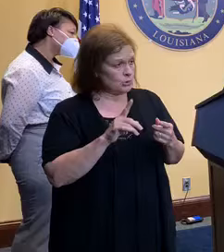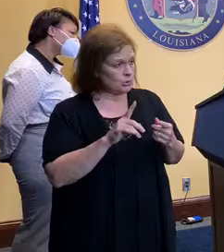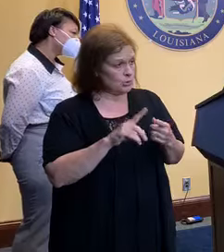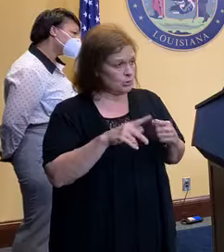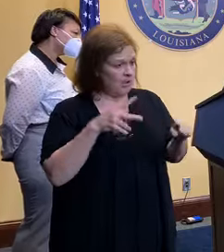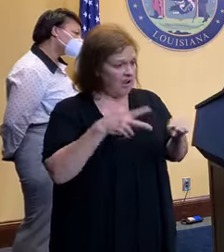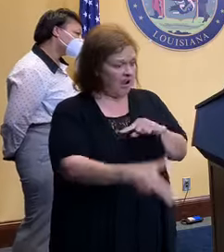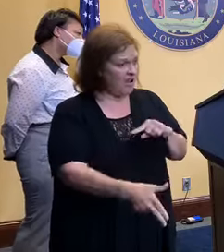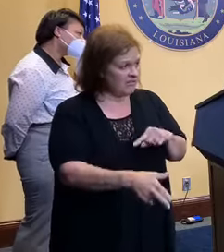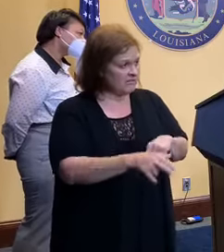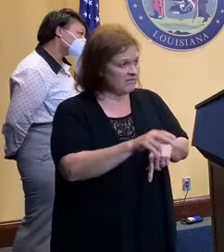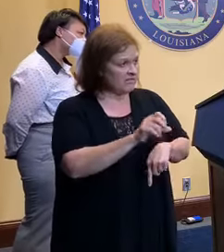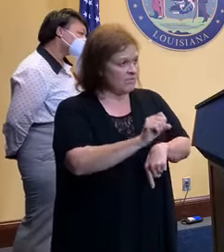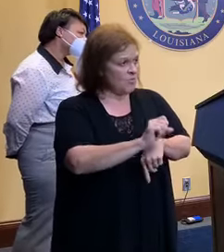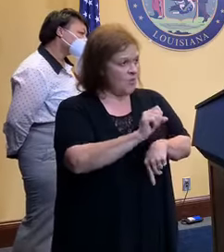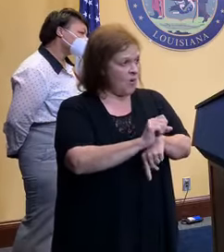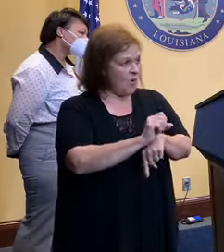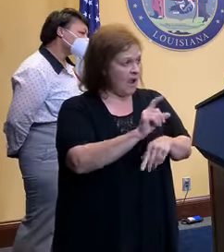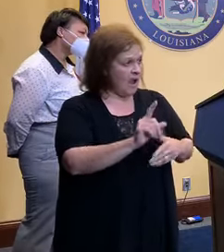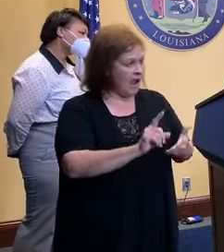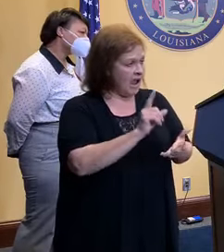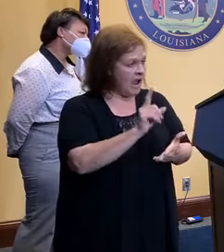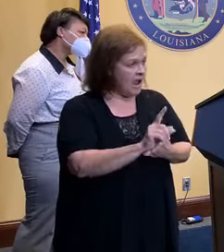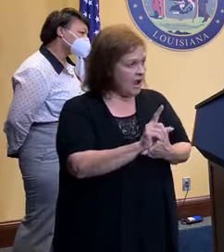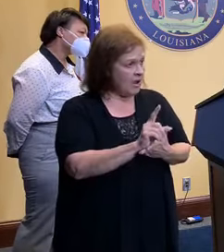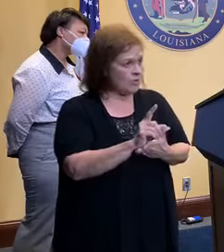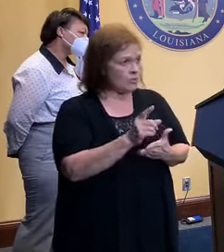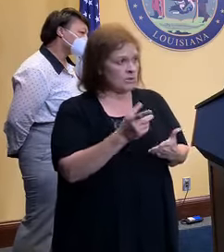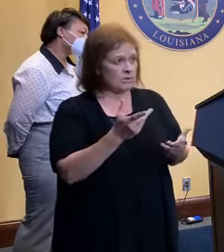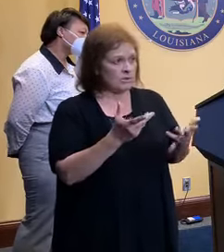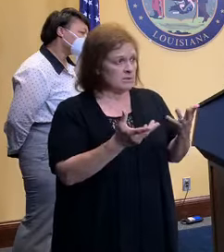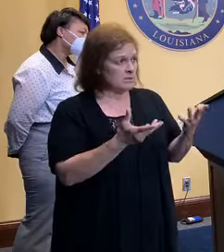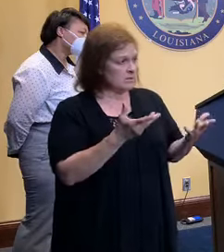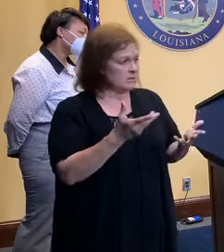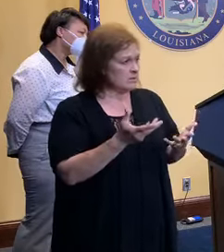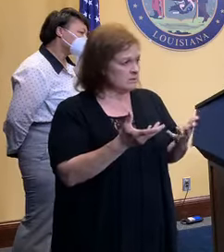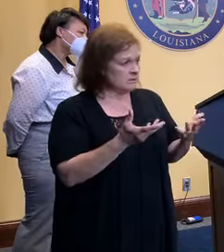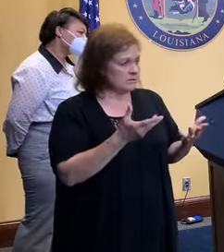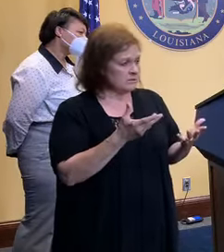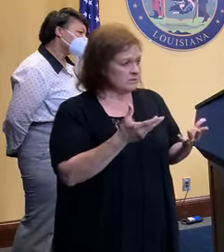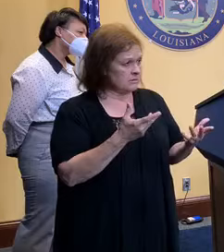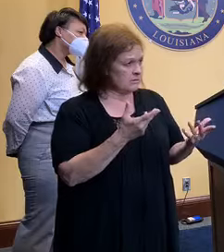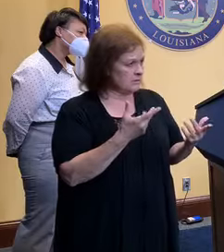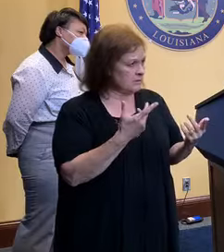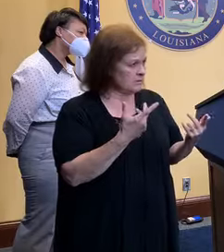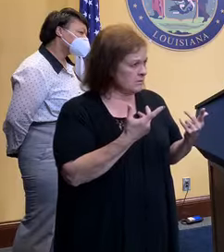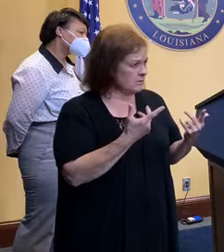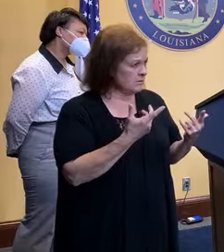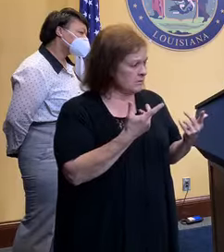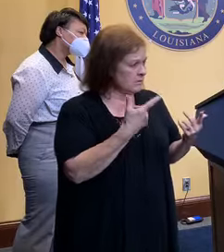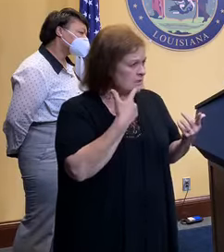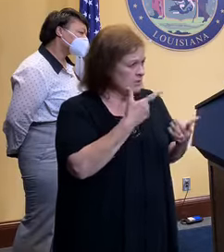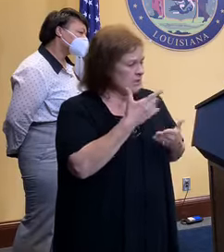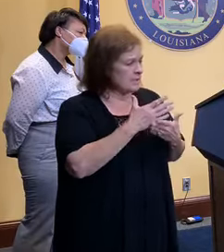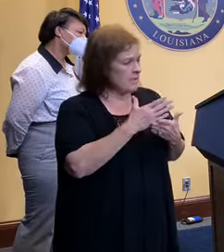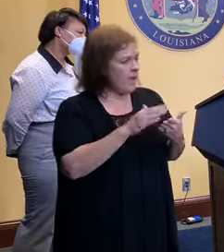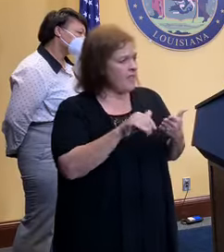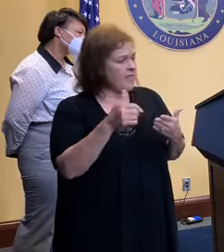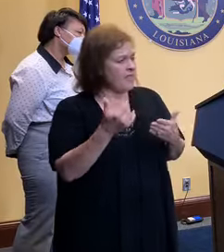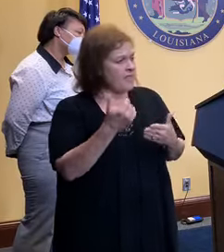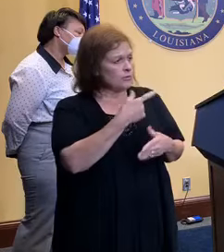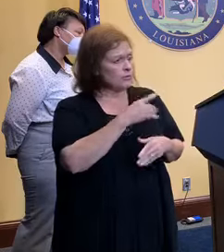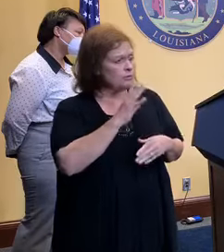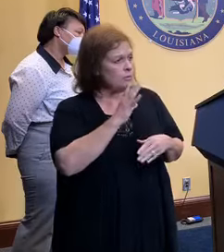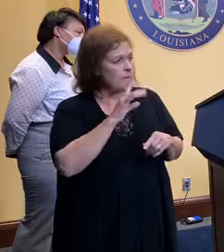hours, if there were any plans to use like free or open source versions of some cybersecurity tools and some of the other things that you